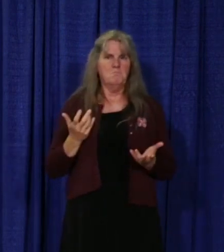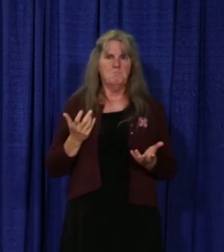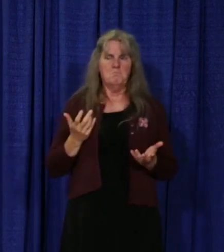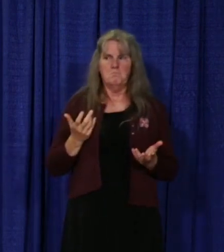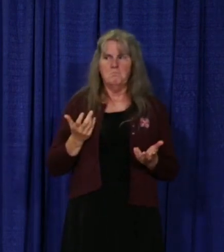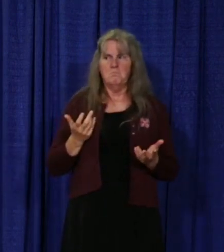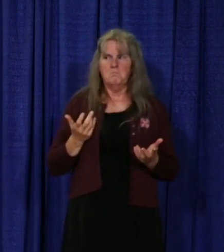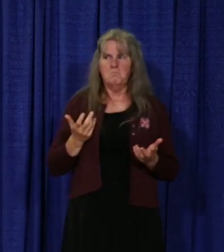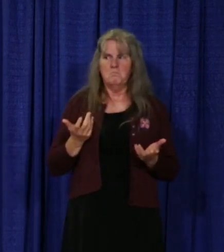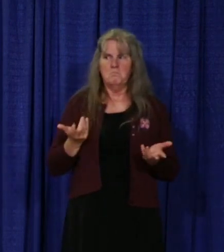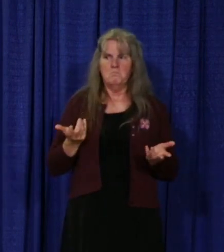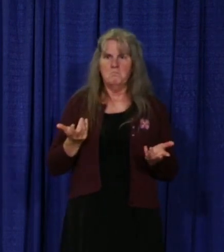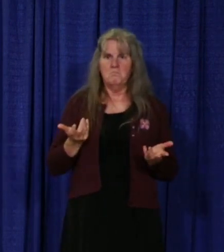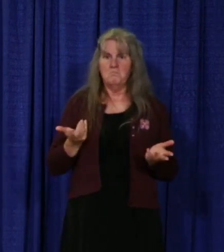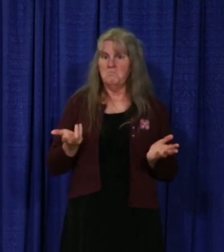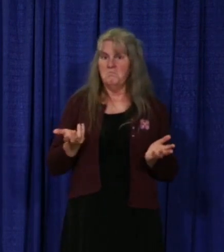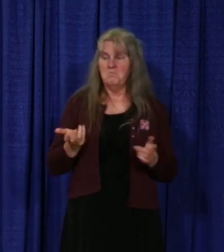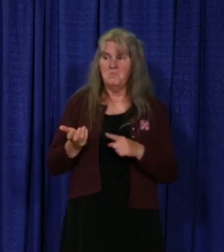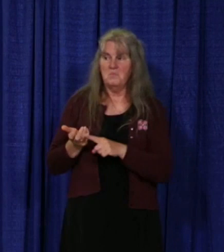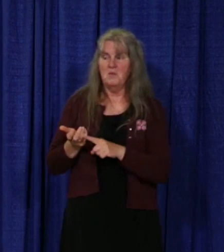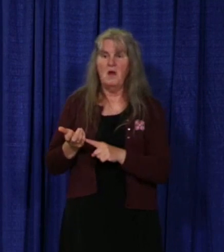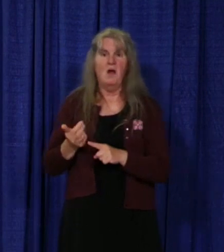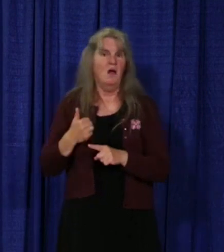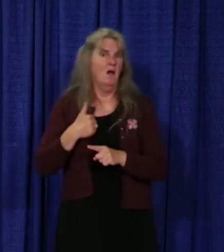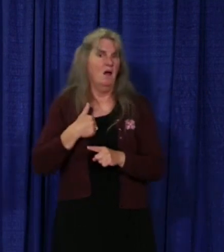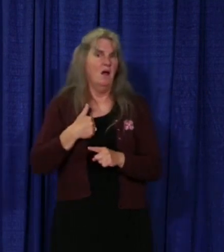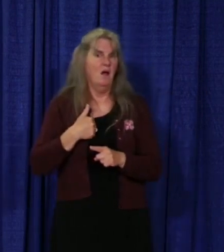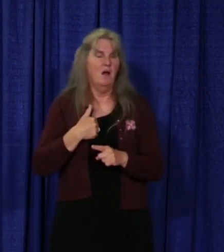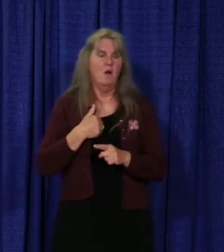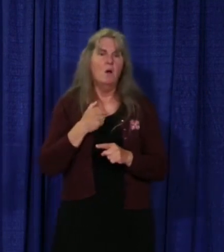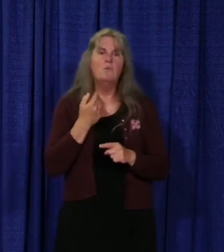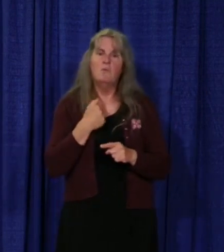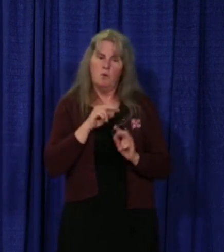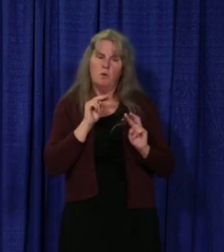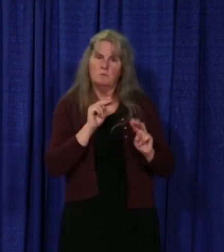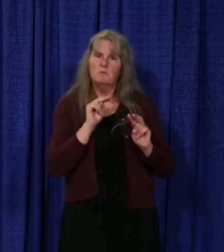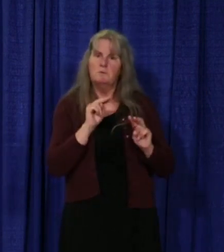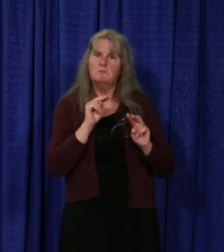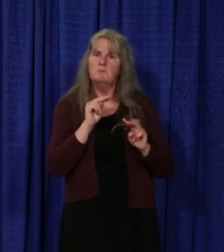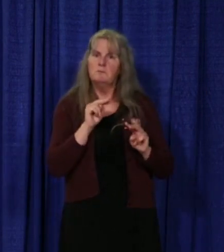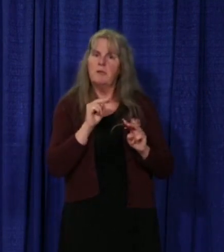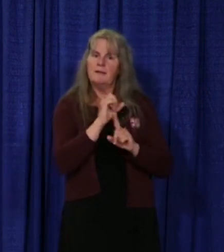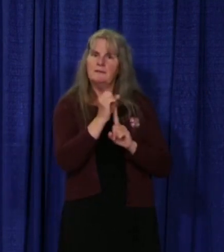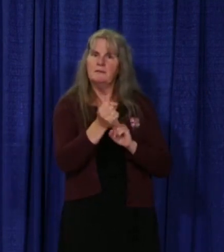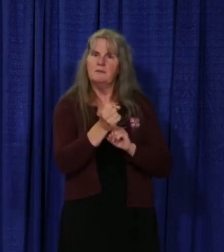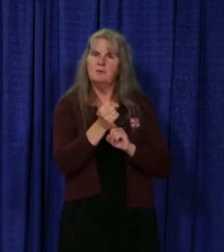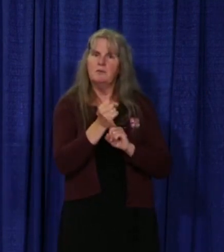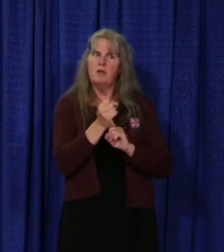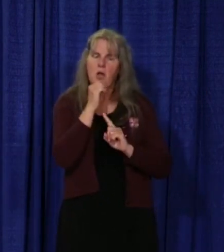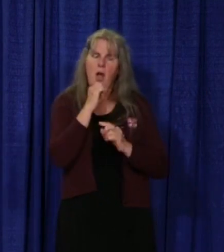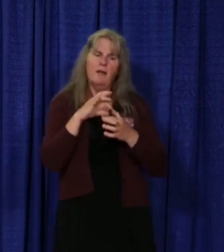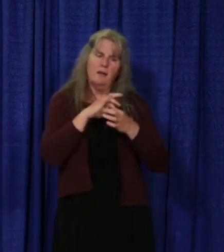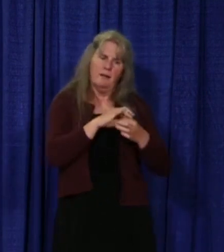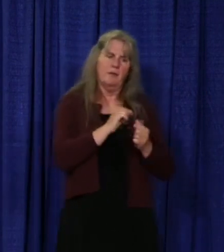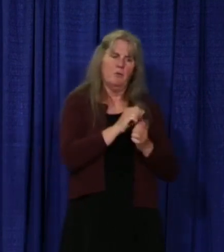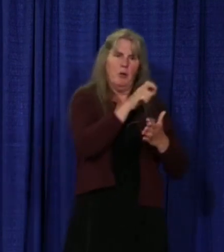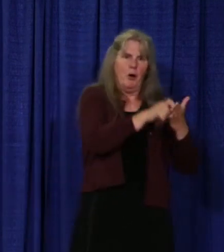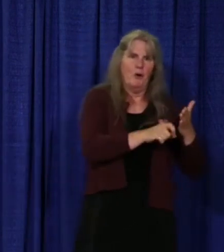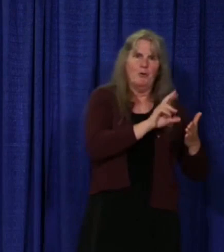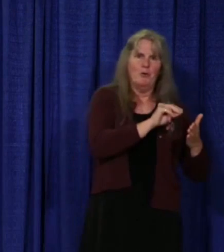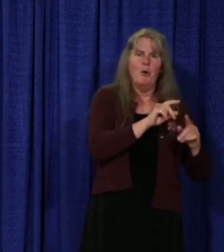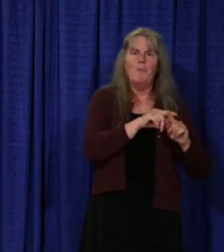pick. I would say we're definitely monitoring the situation, not based upon narwhal, but based